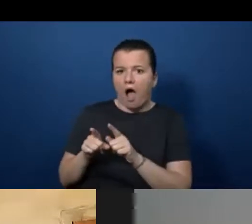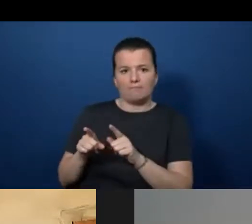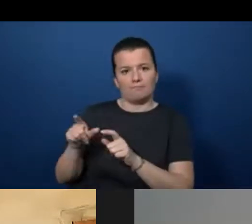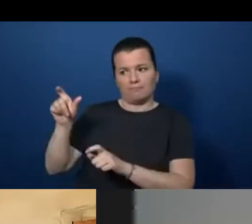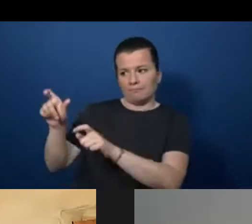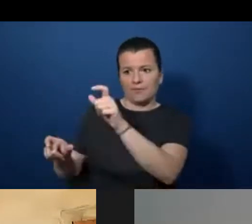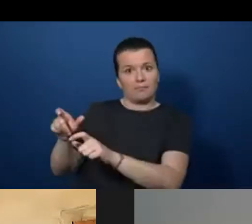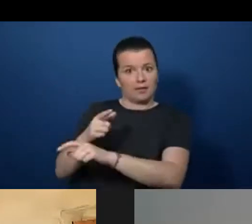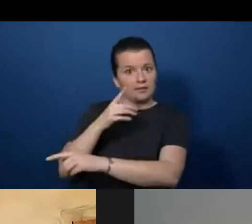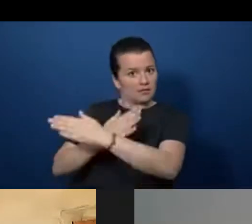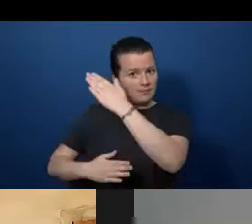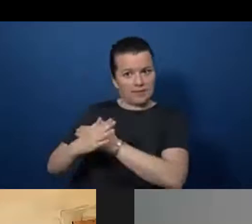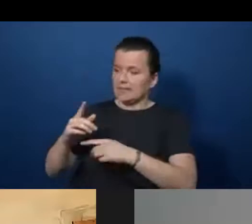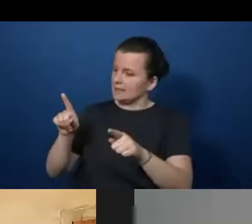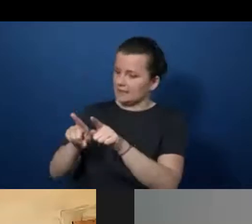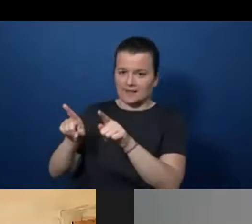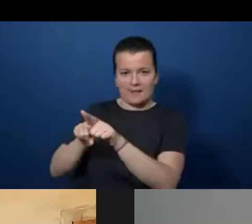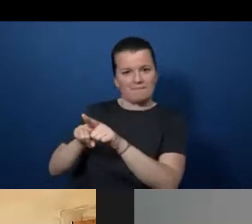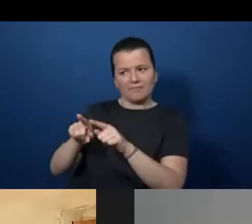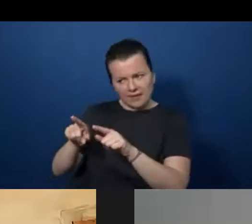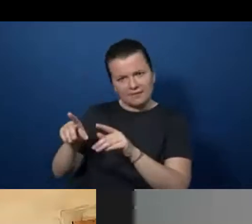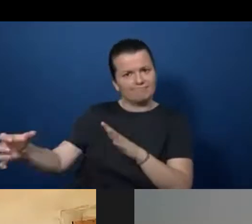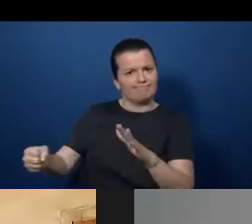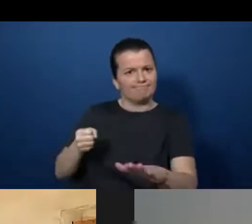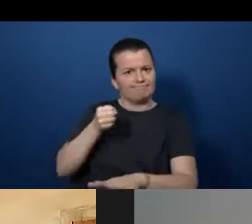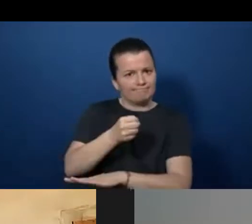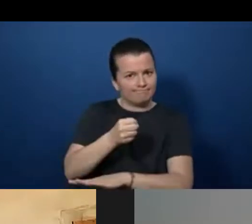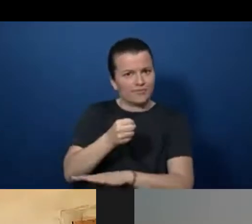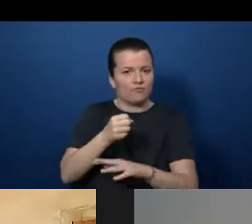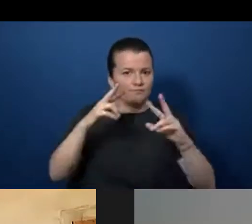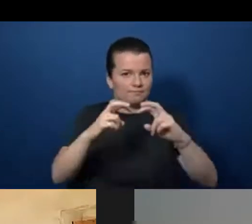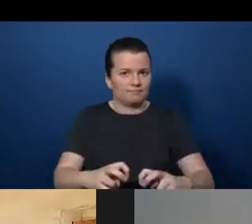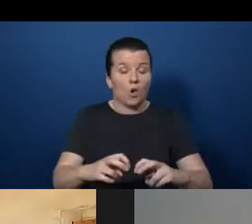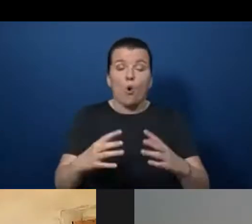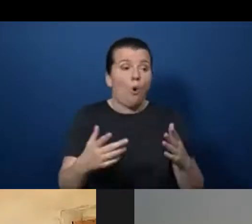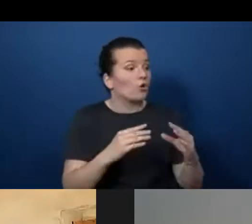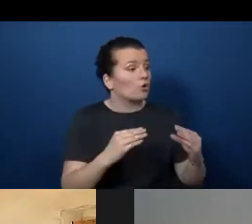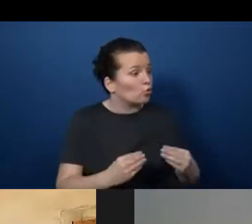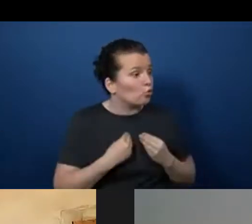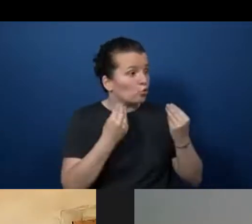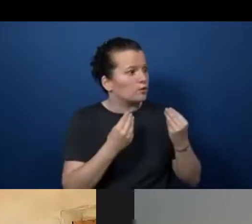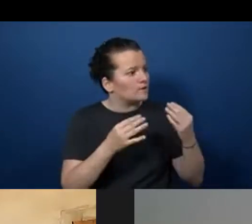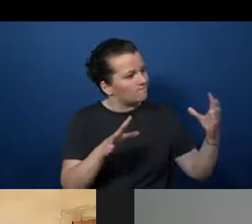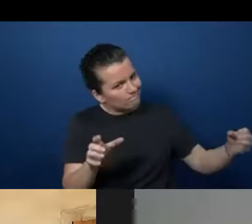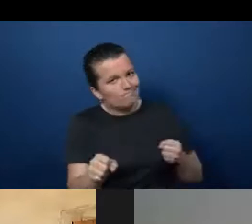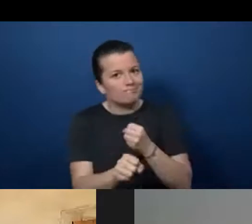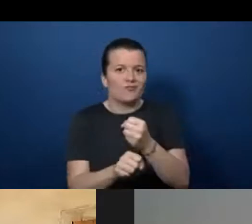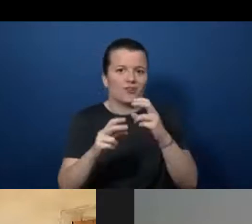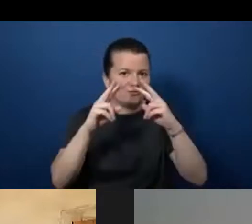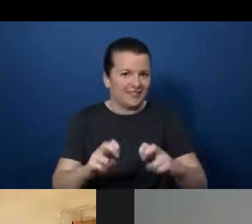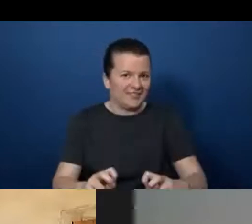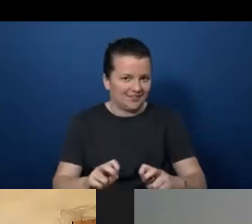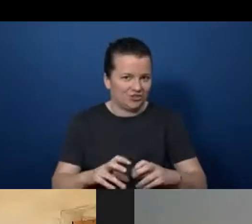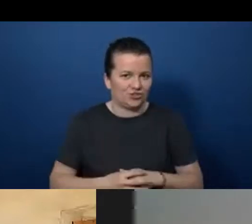that research on issues related to youth has been also trying to